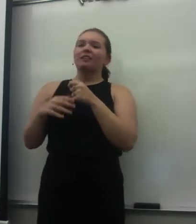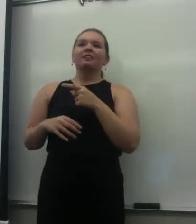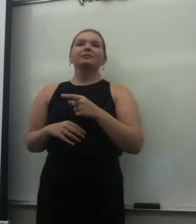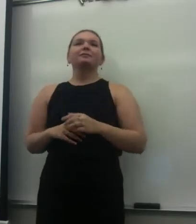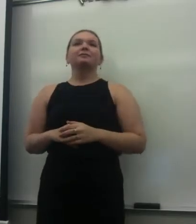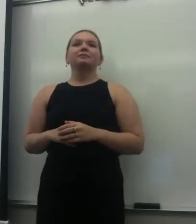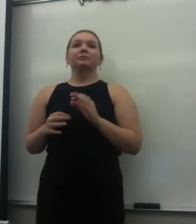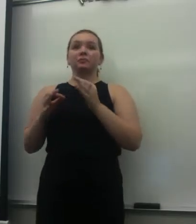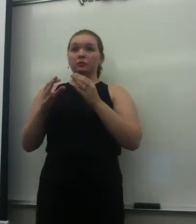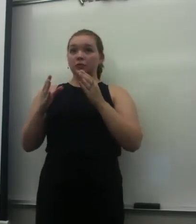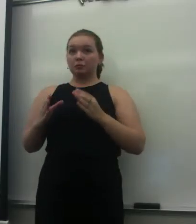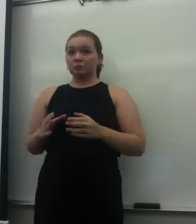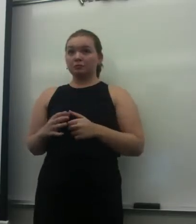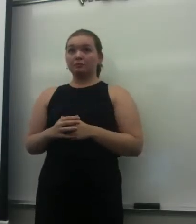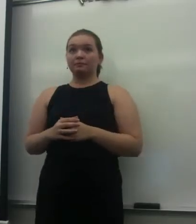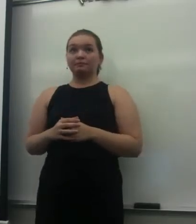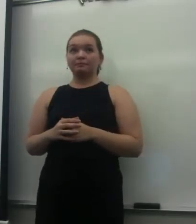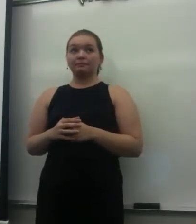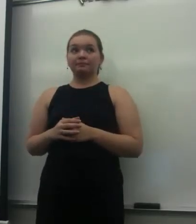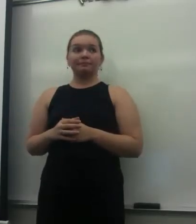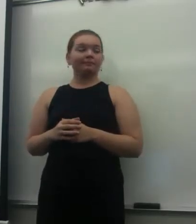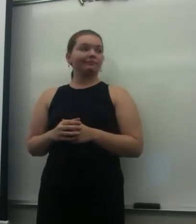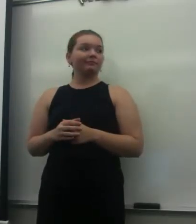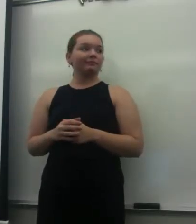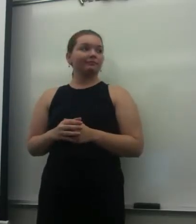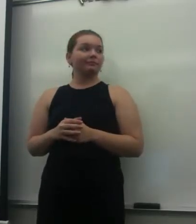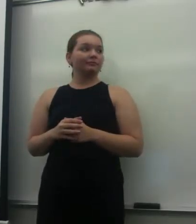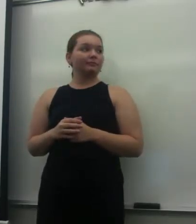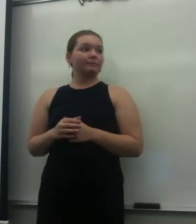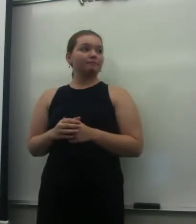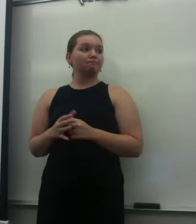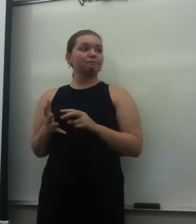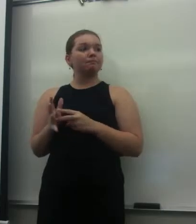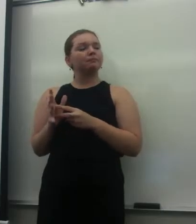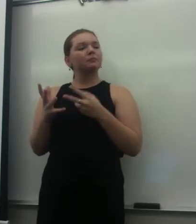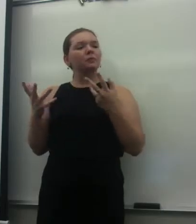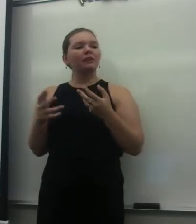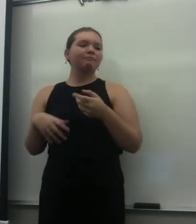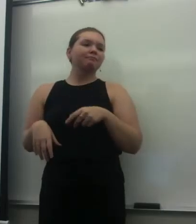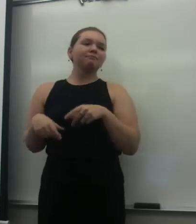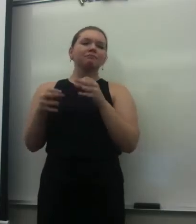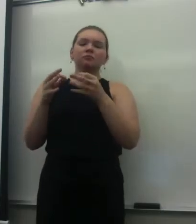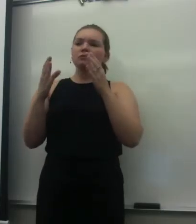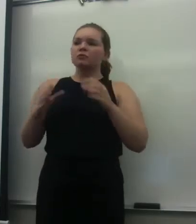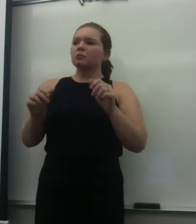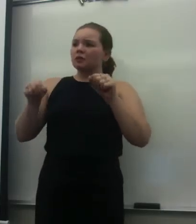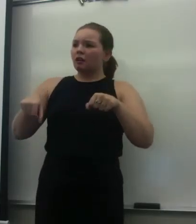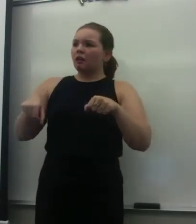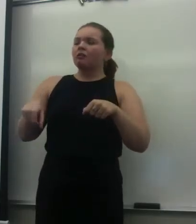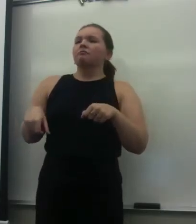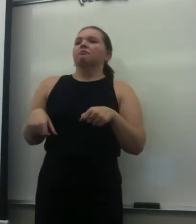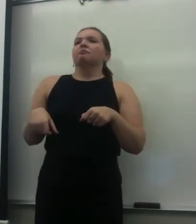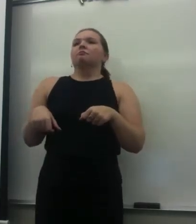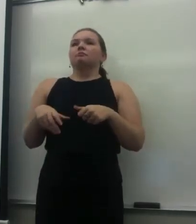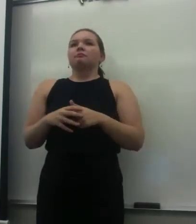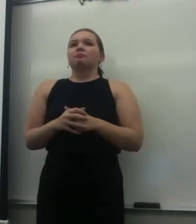qualified interpreters, meaning that the interpreter is able to interpret effectively,